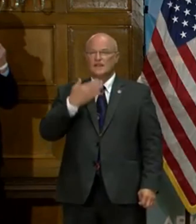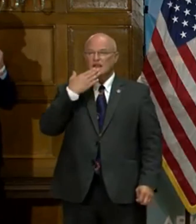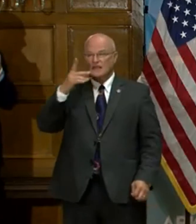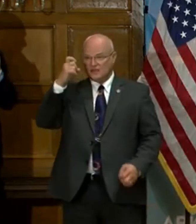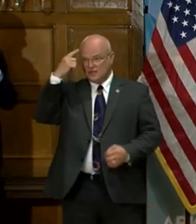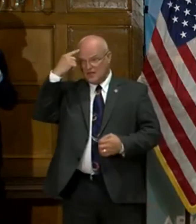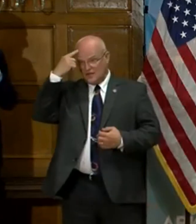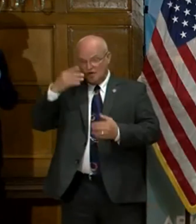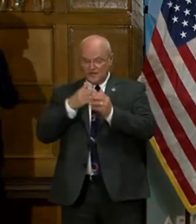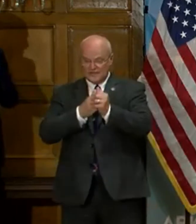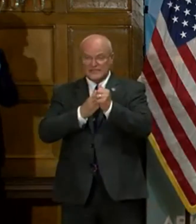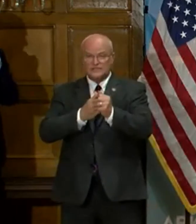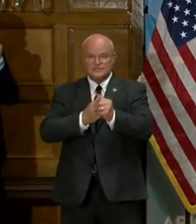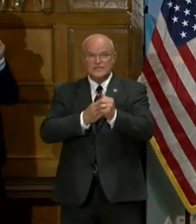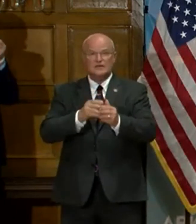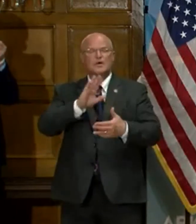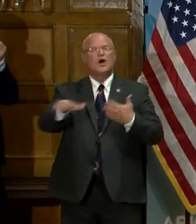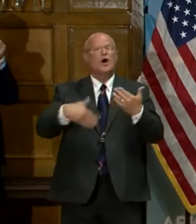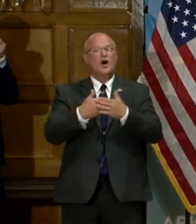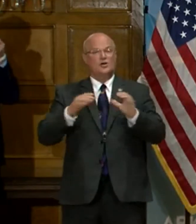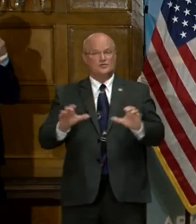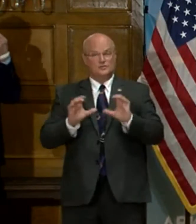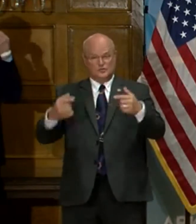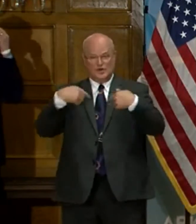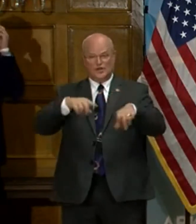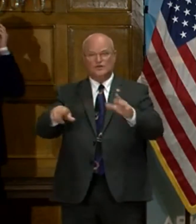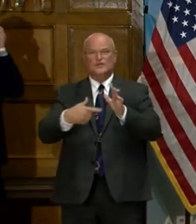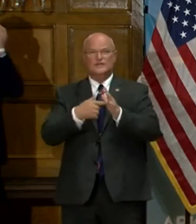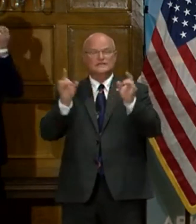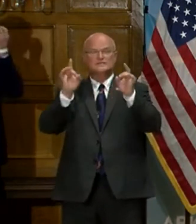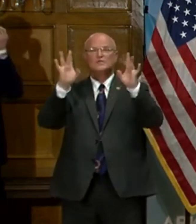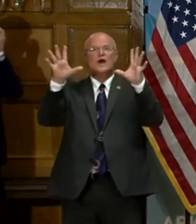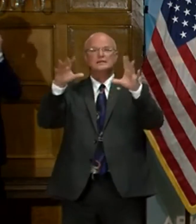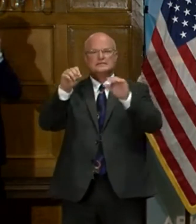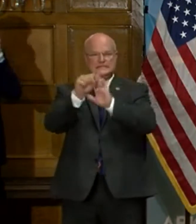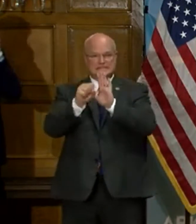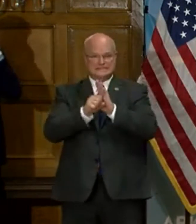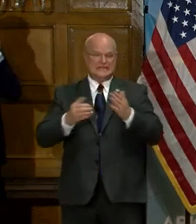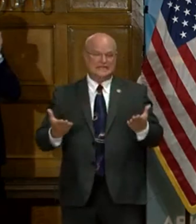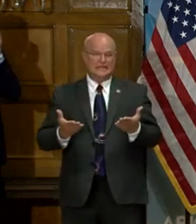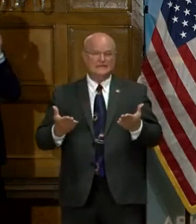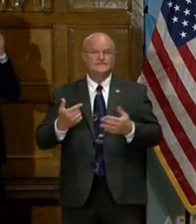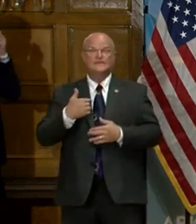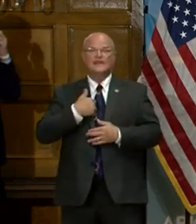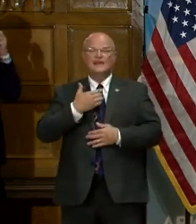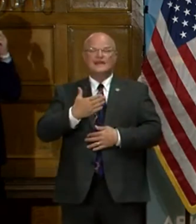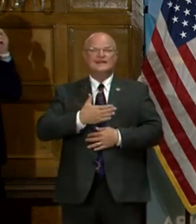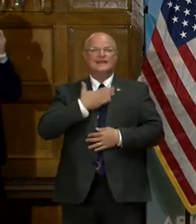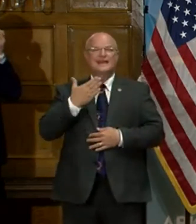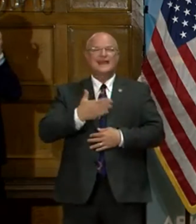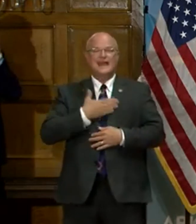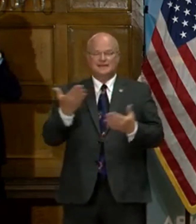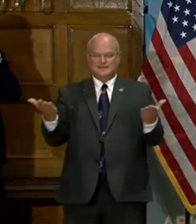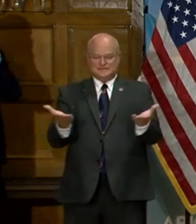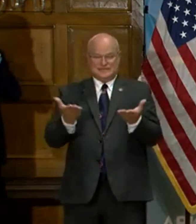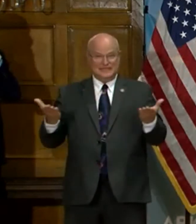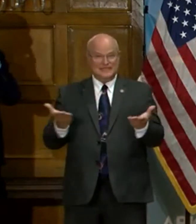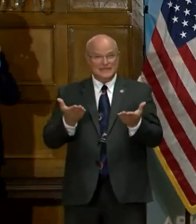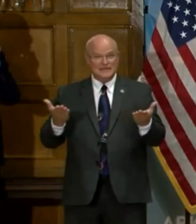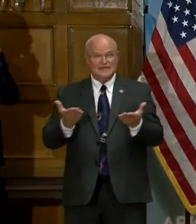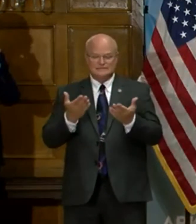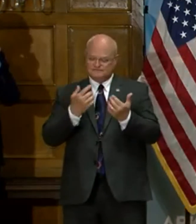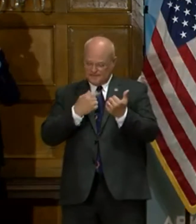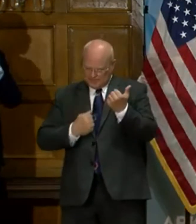Thank you, Governor, for your leadership and all you're doing during this crisis in our state. I'm pleased to be here